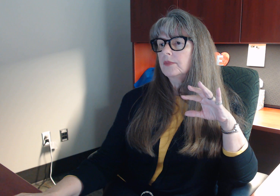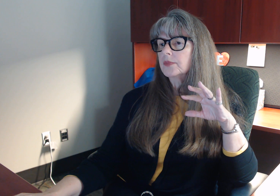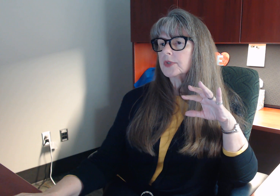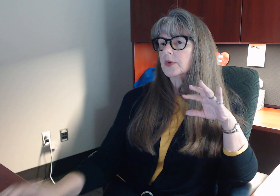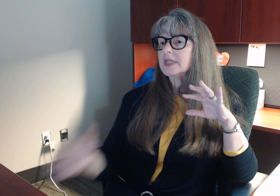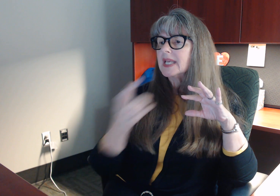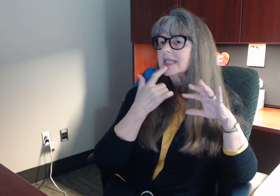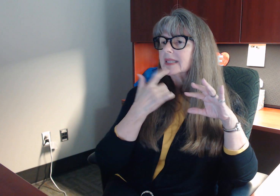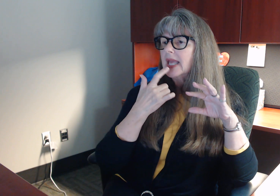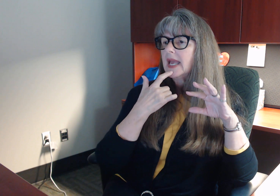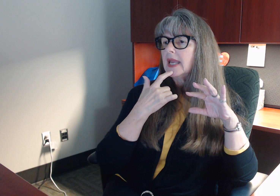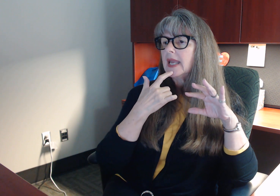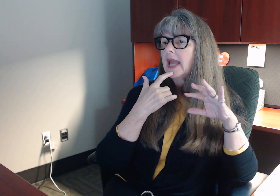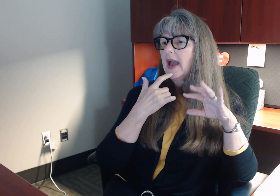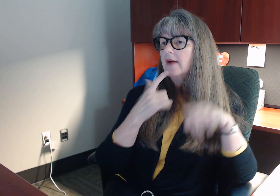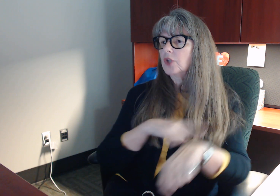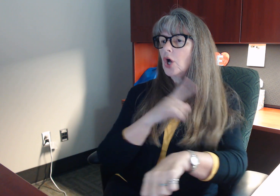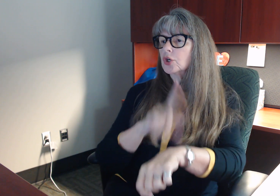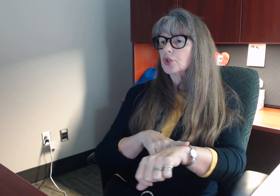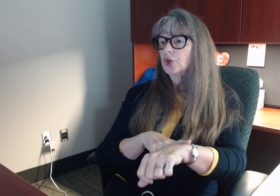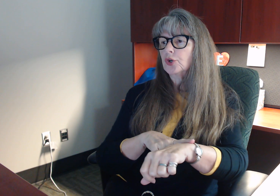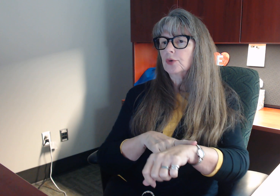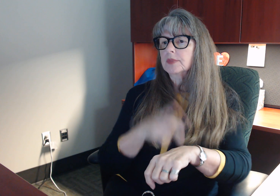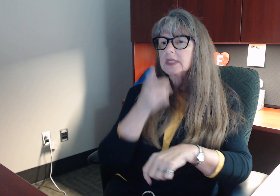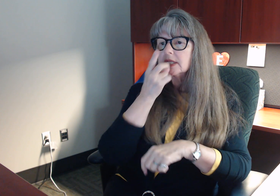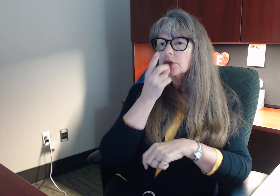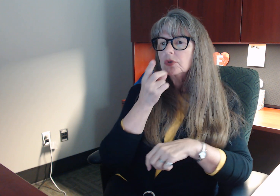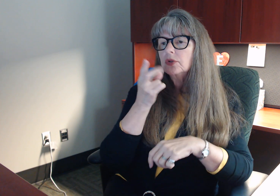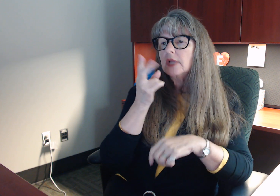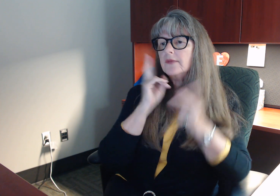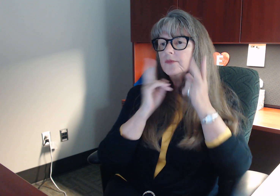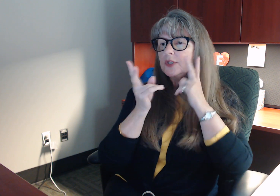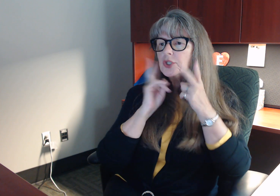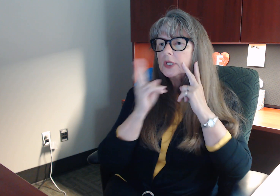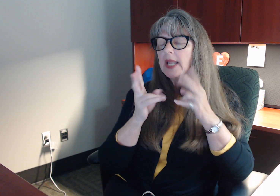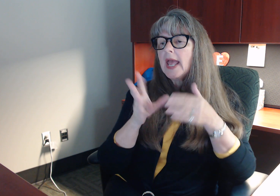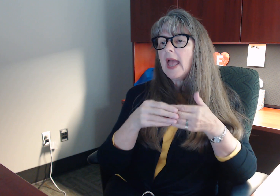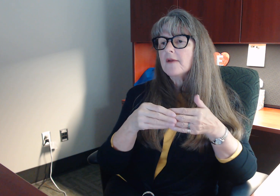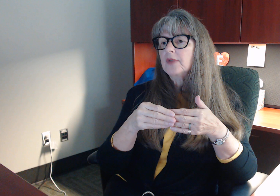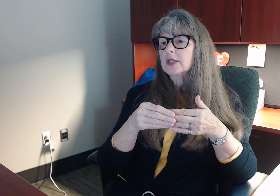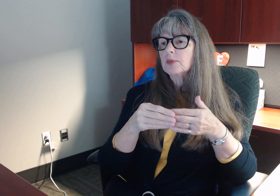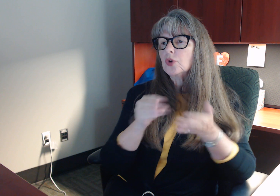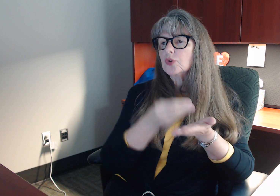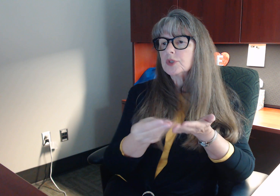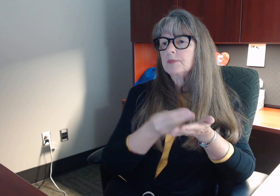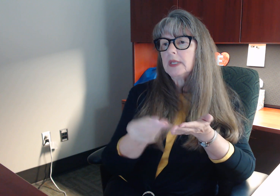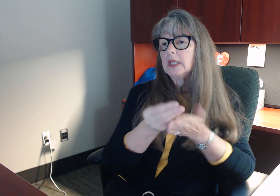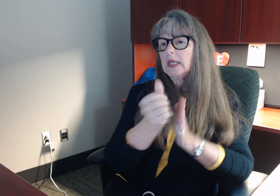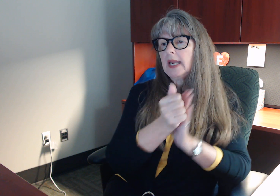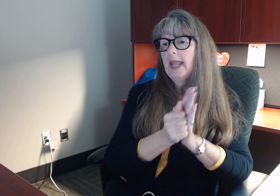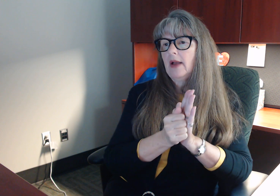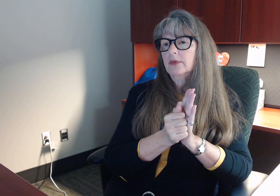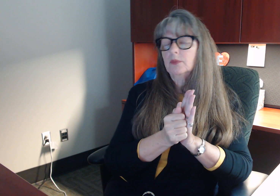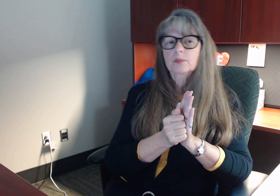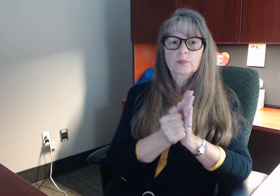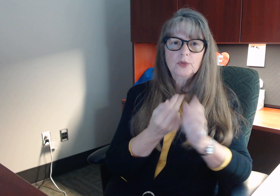So it says that they have long-term dental and vision and flexible spending account, which is